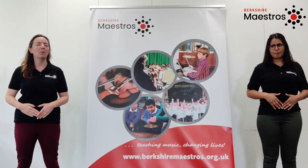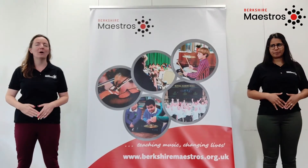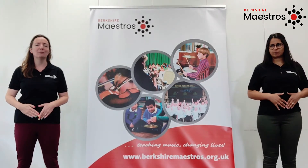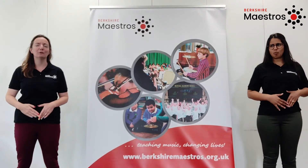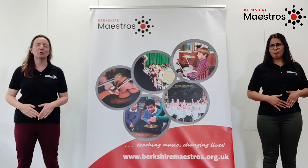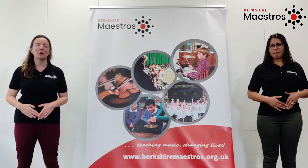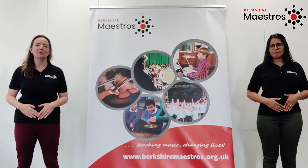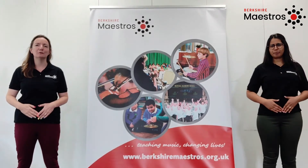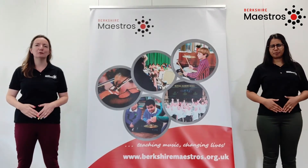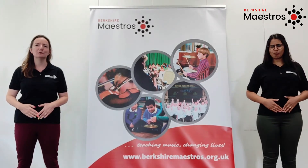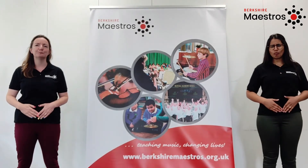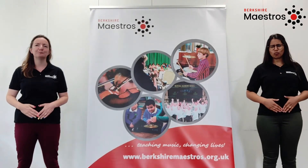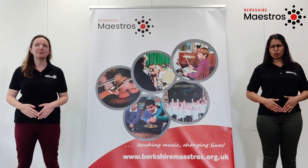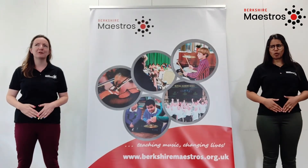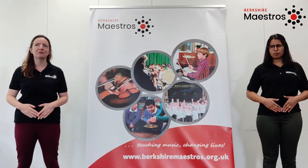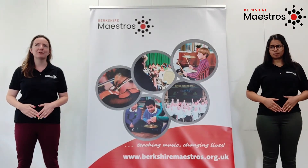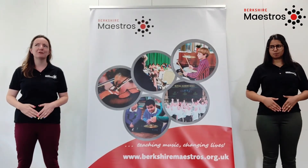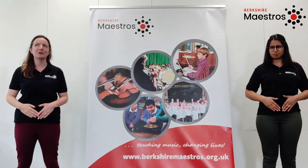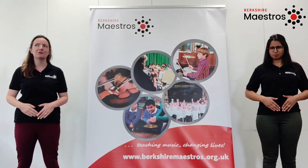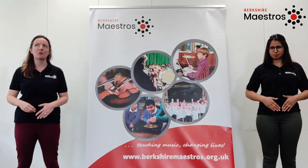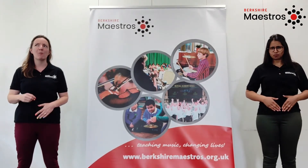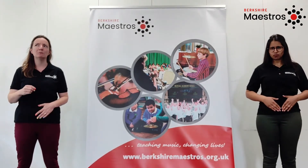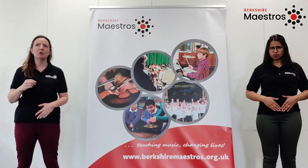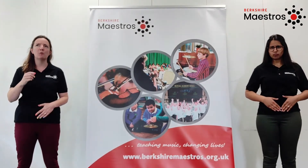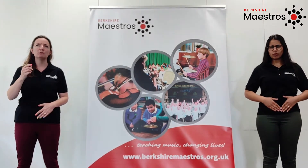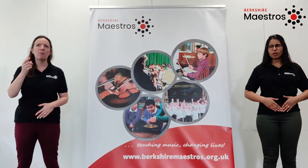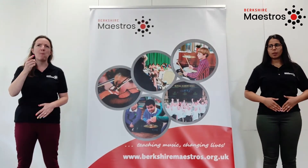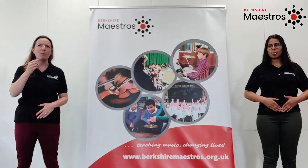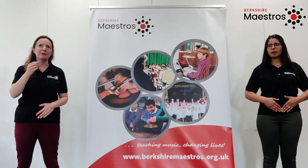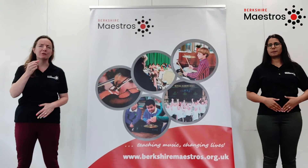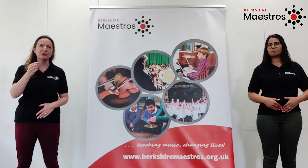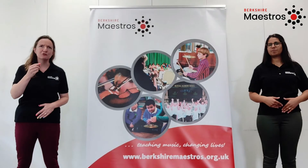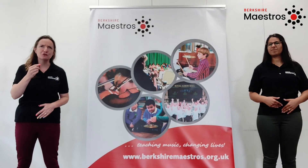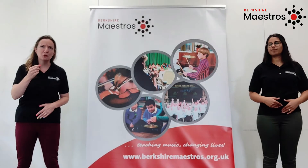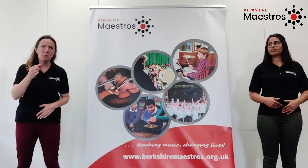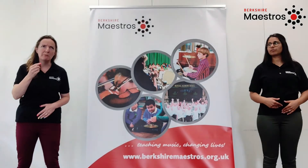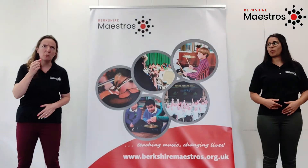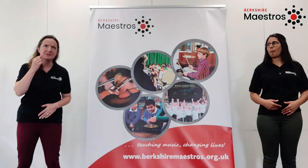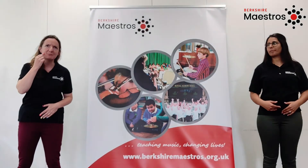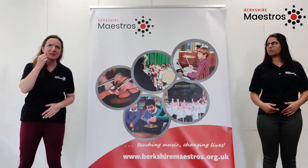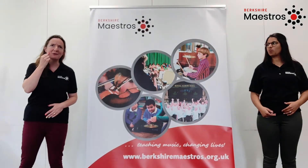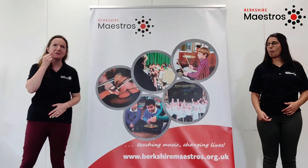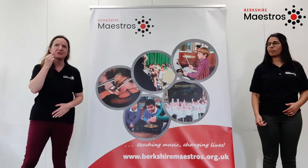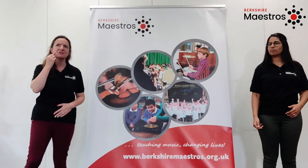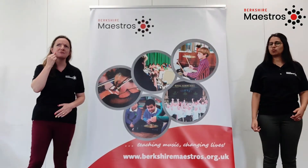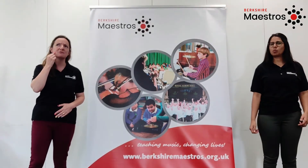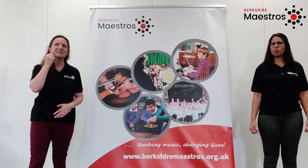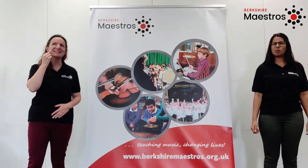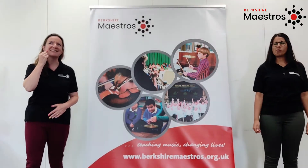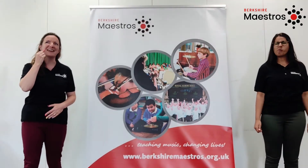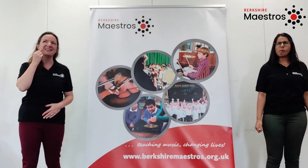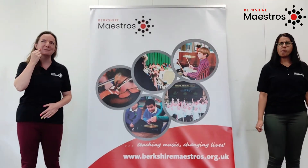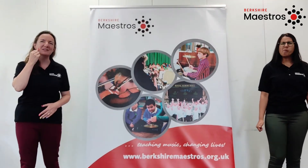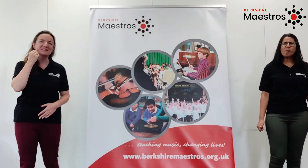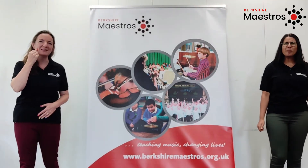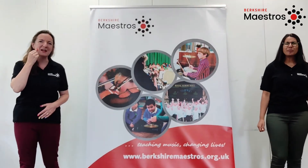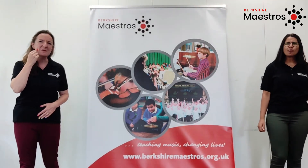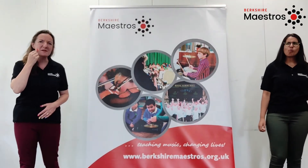Oh, I feel quite full. Fantastic. No. An extra chew, or there's a bit at the back of your teeth there, a bit stuck there. That's